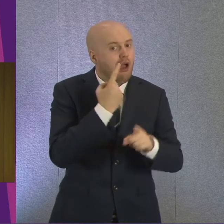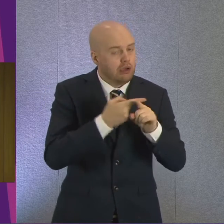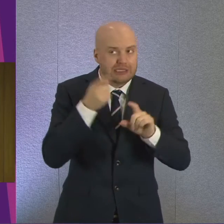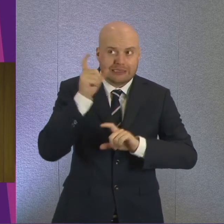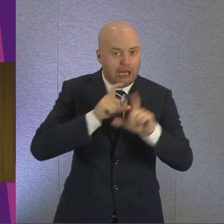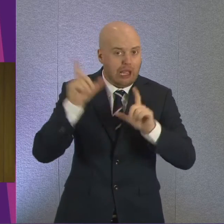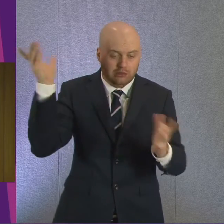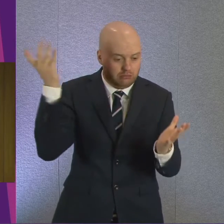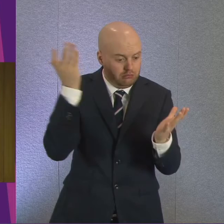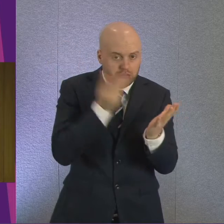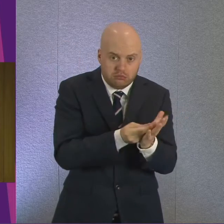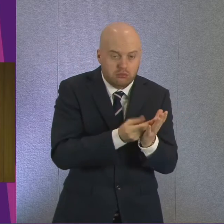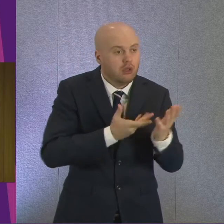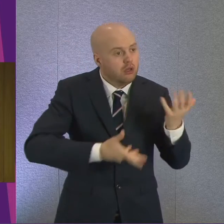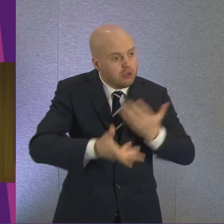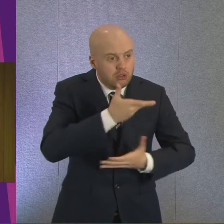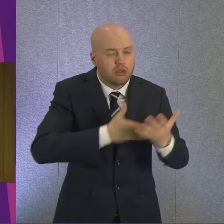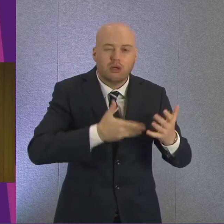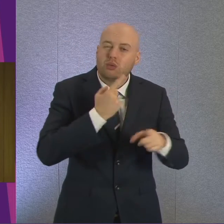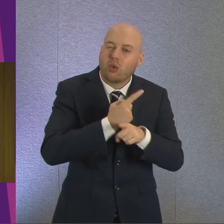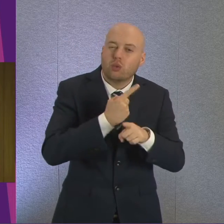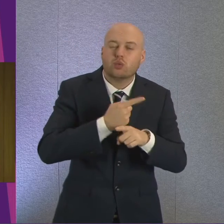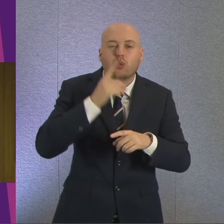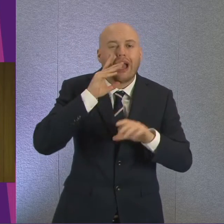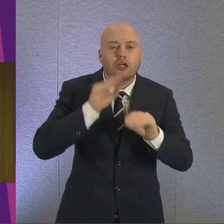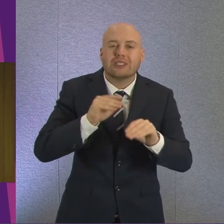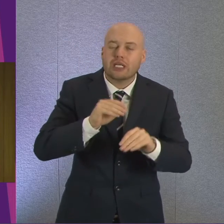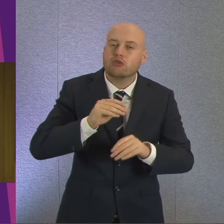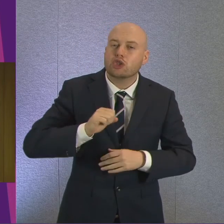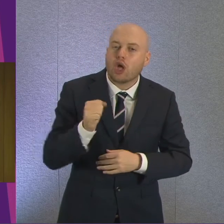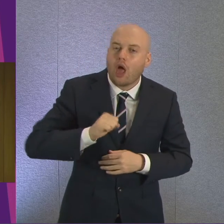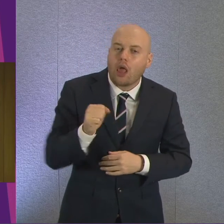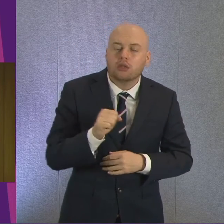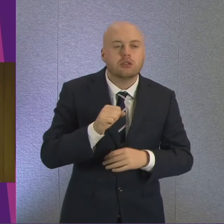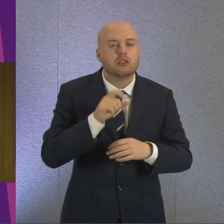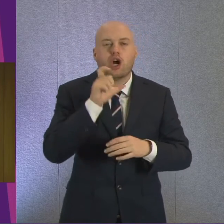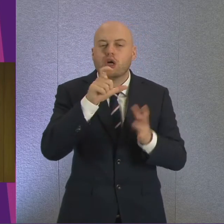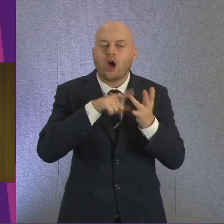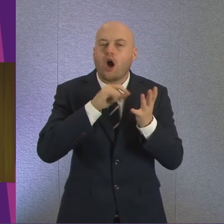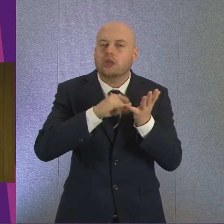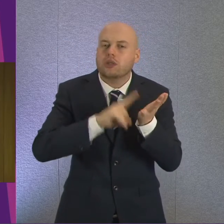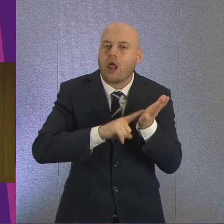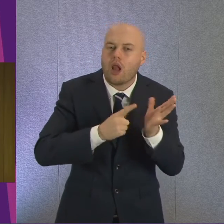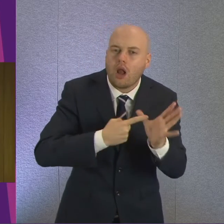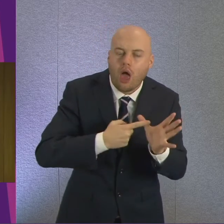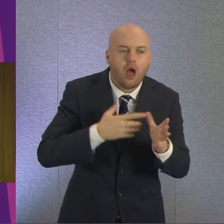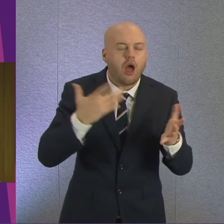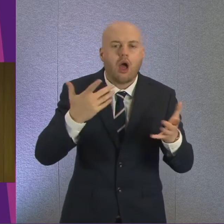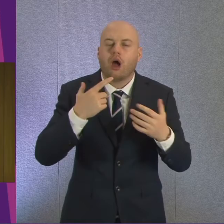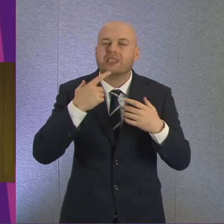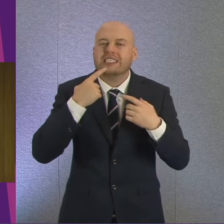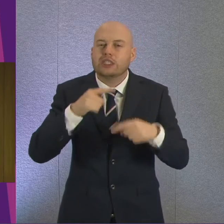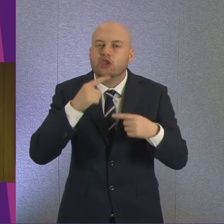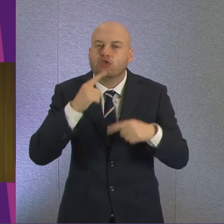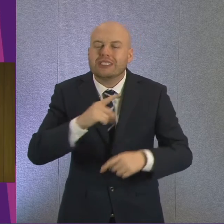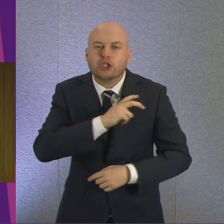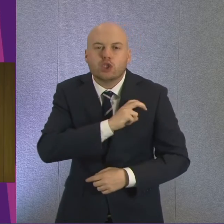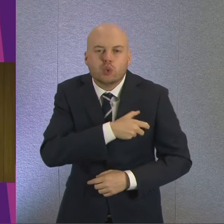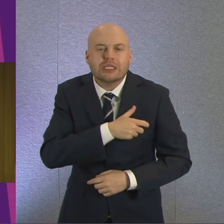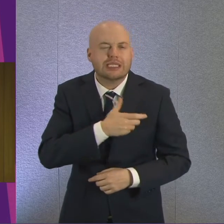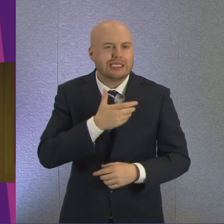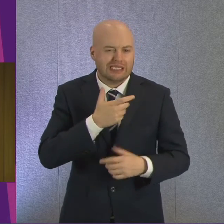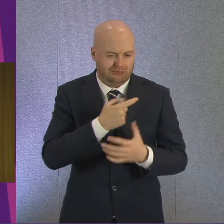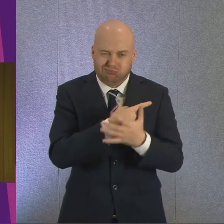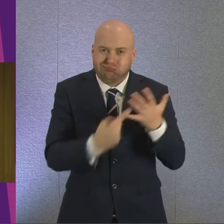Emergencies, and engaged with COSLA, Education Scotland, ADIS, Solace and the teaching unions. Whatever decision